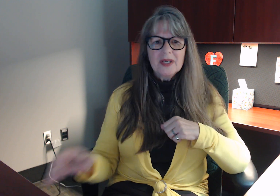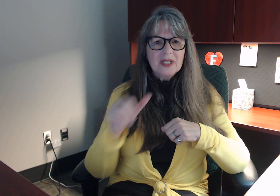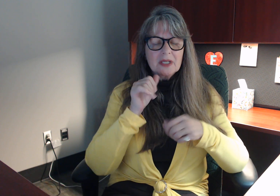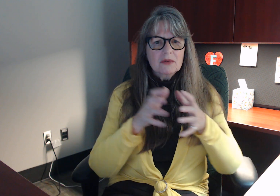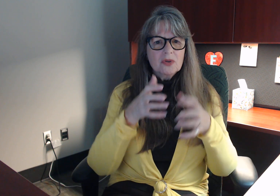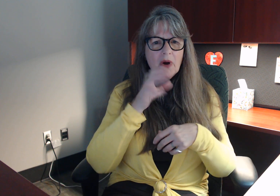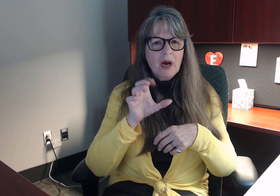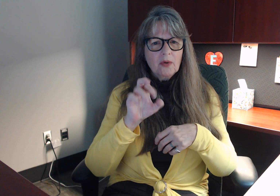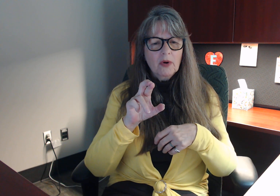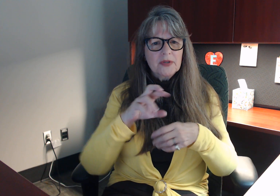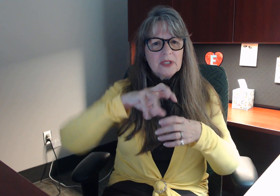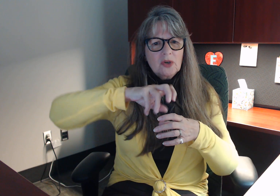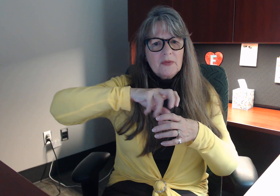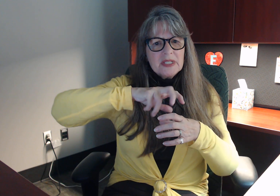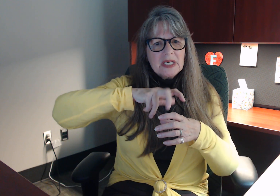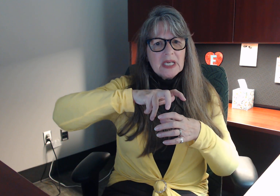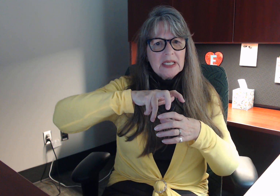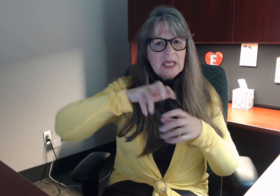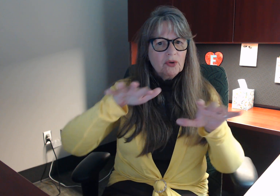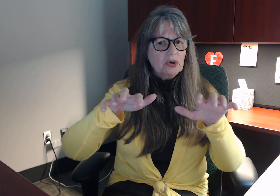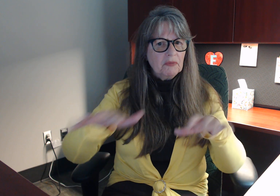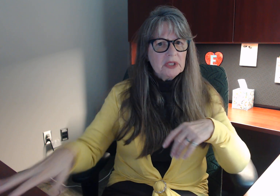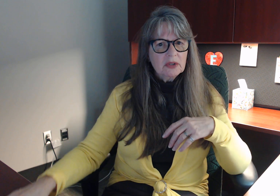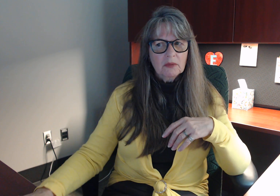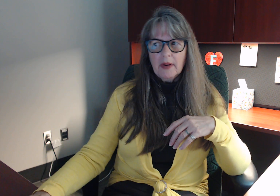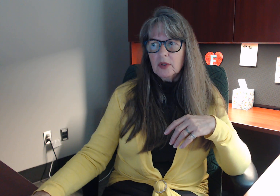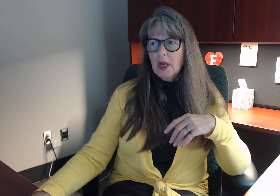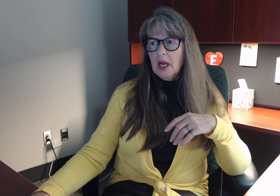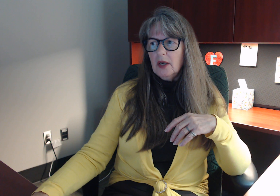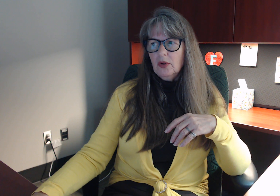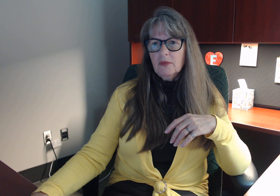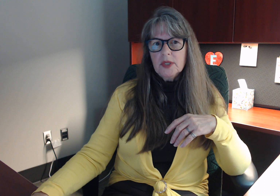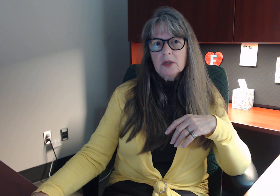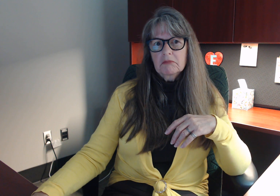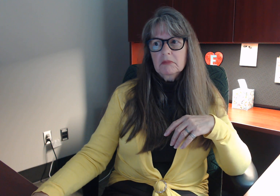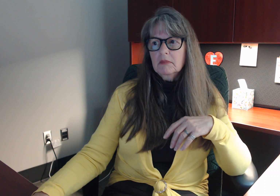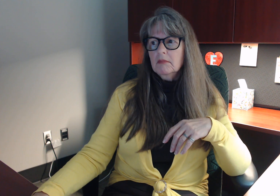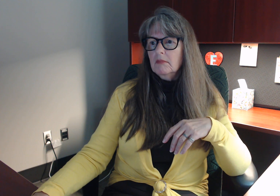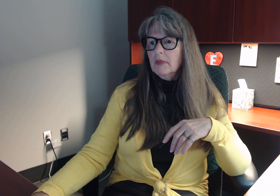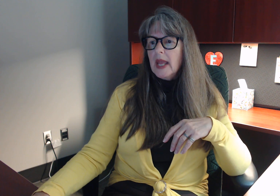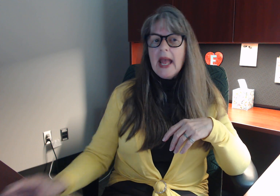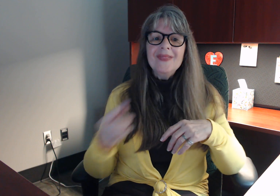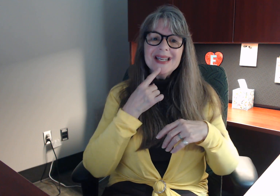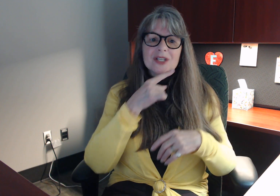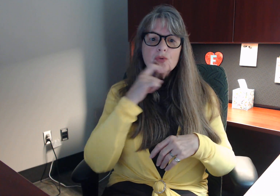get too hot, or if it's in a tight container, you can freeze it or whatever. I know you can freeze it. And then